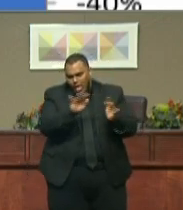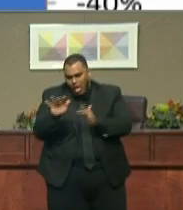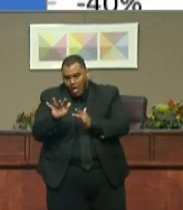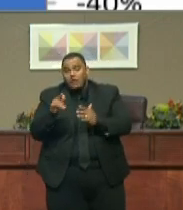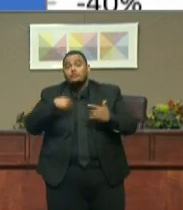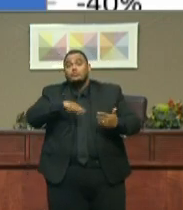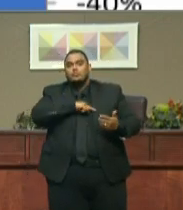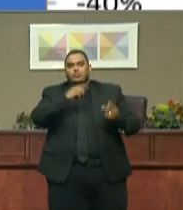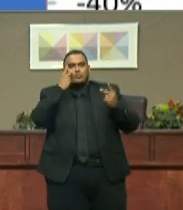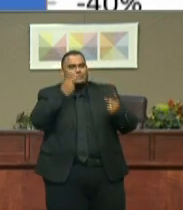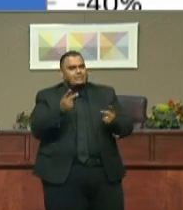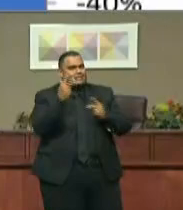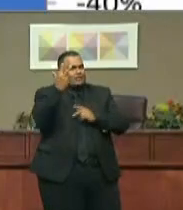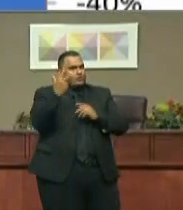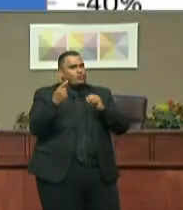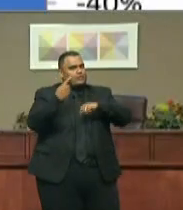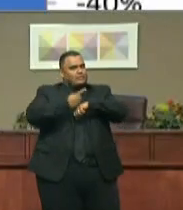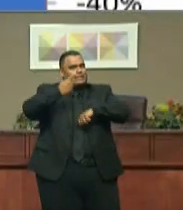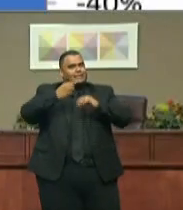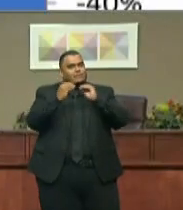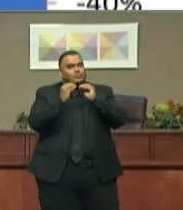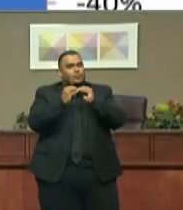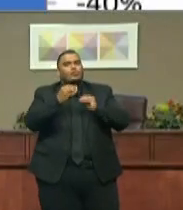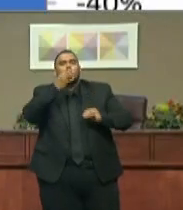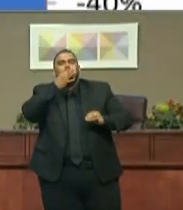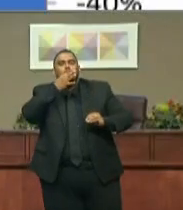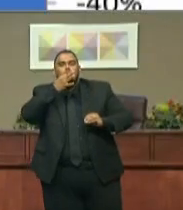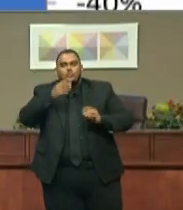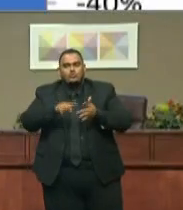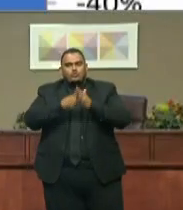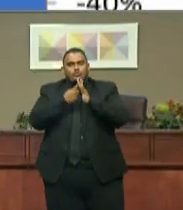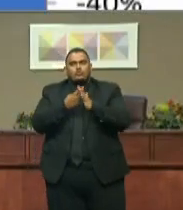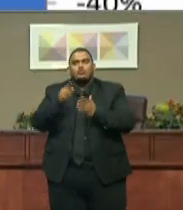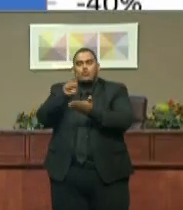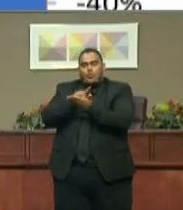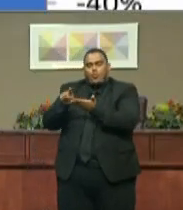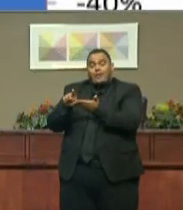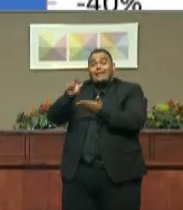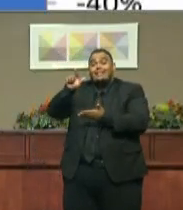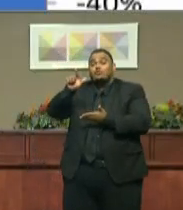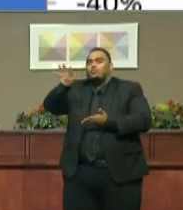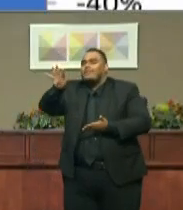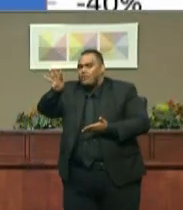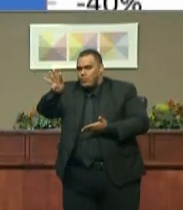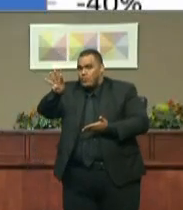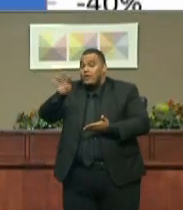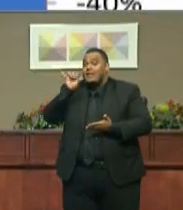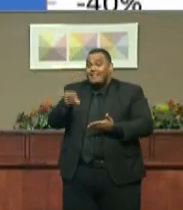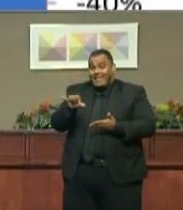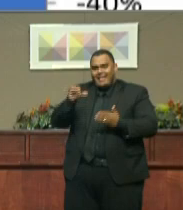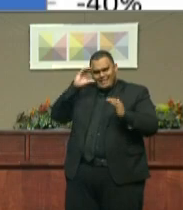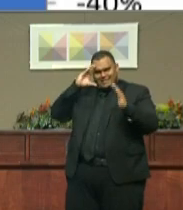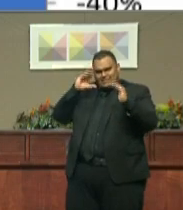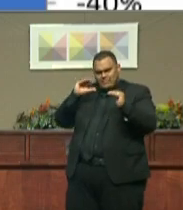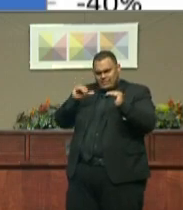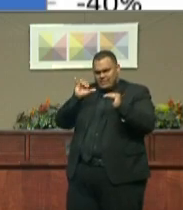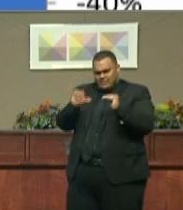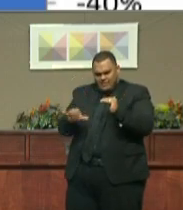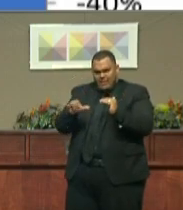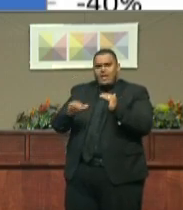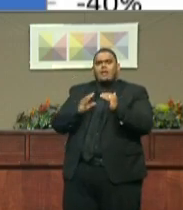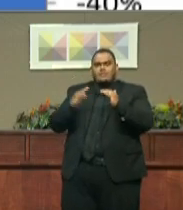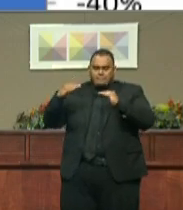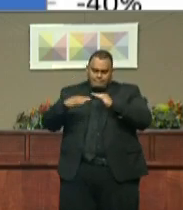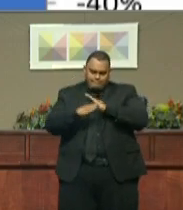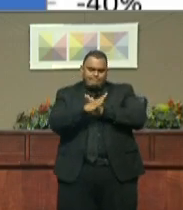3 days more for week 24, so we expect that last portion of the line also to continue to go